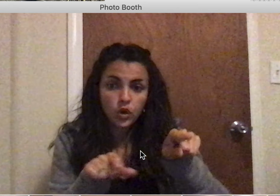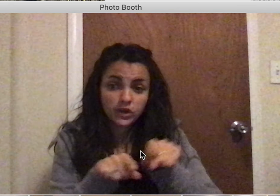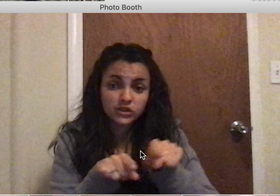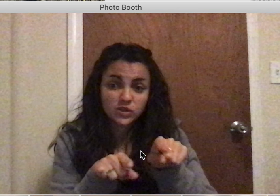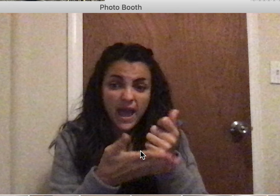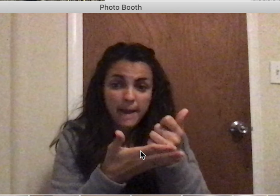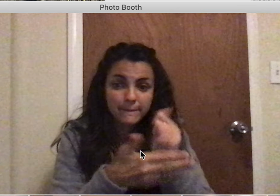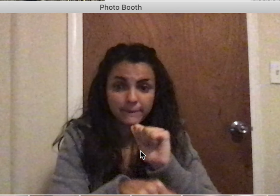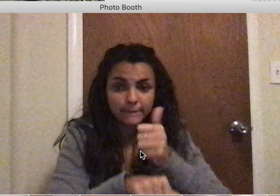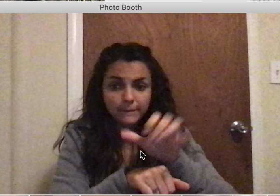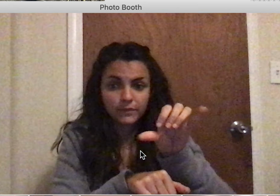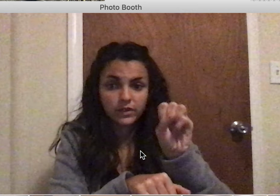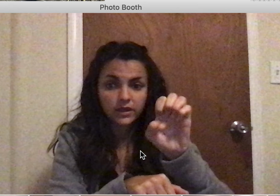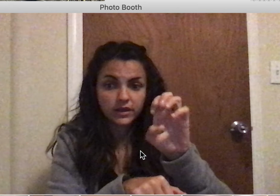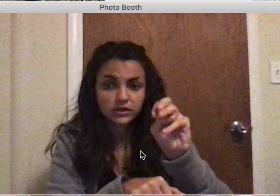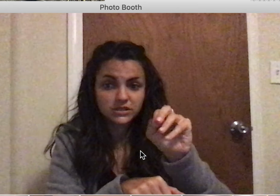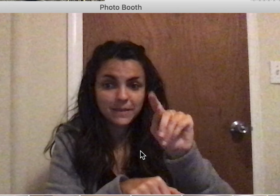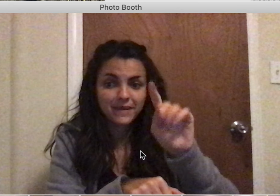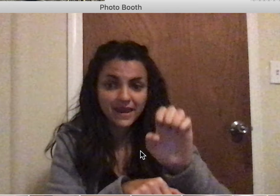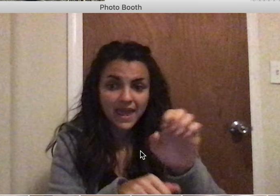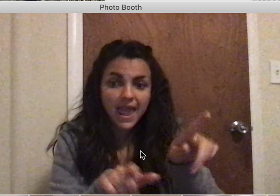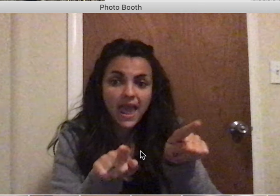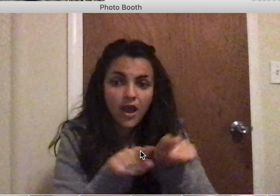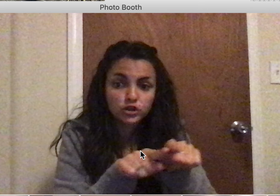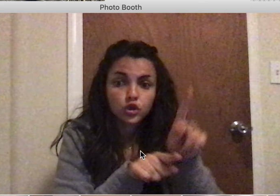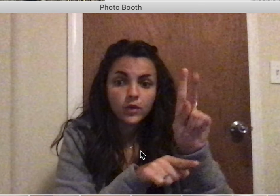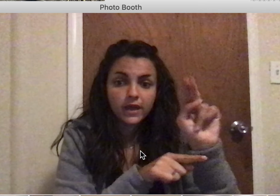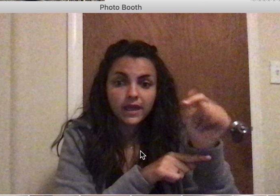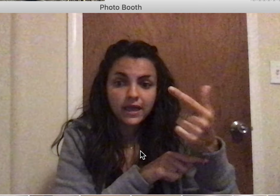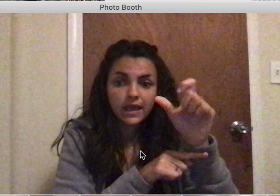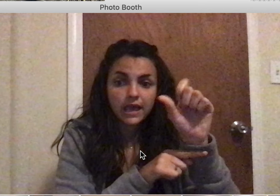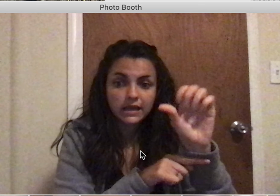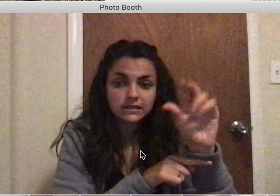Canyon National Parks in California.